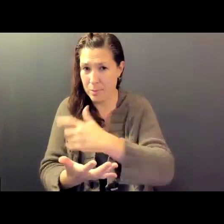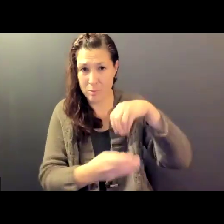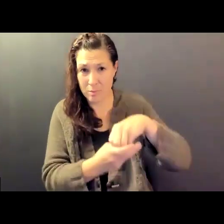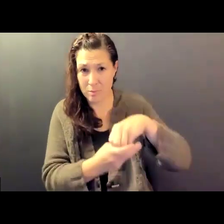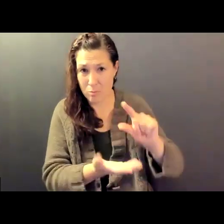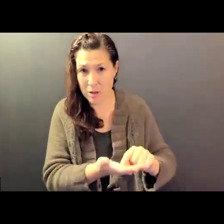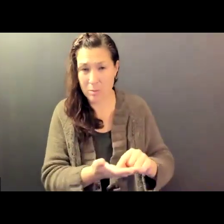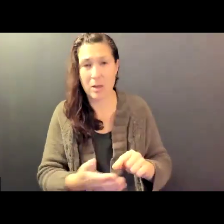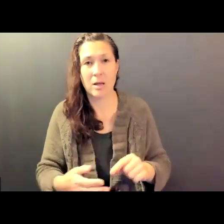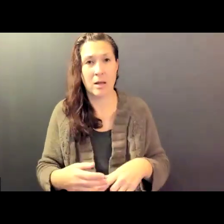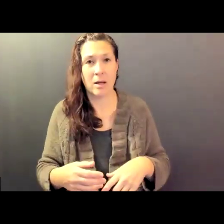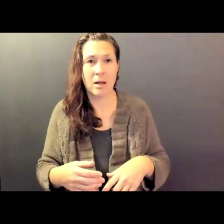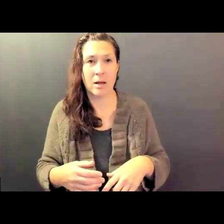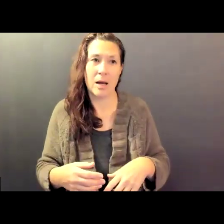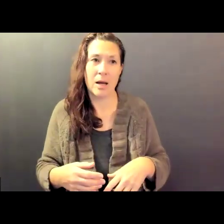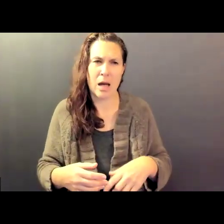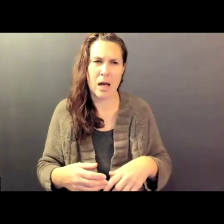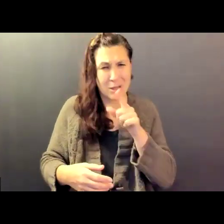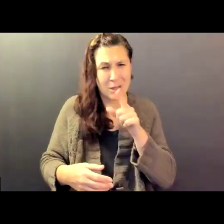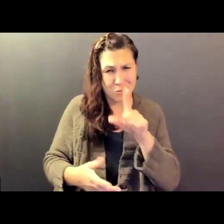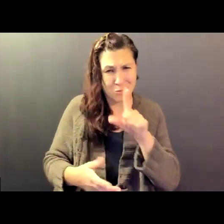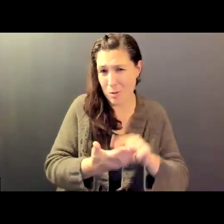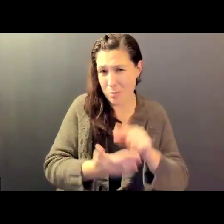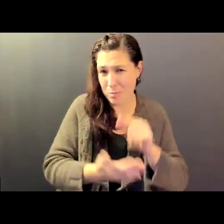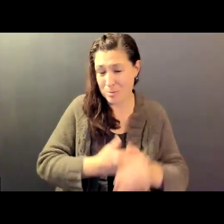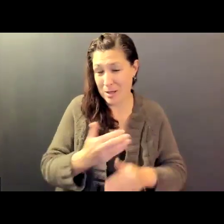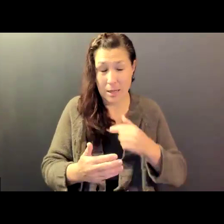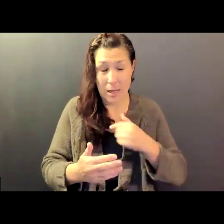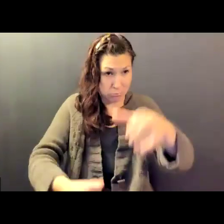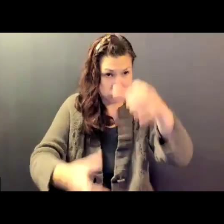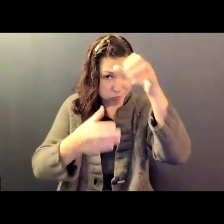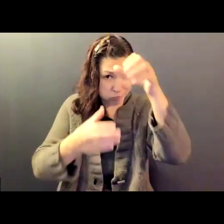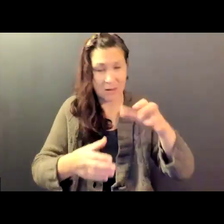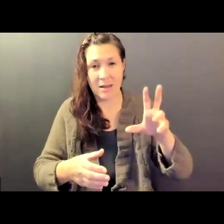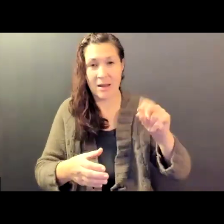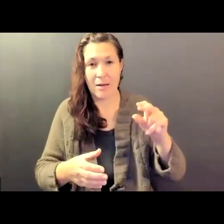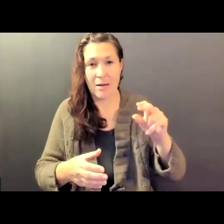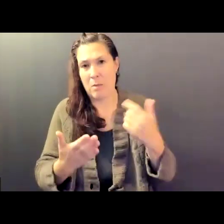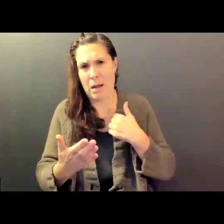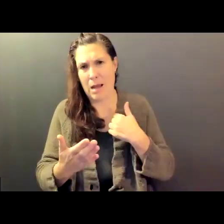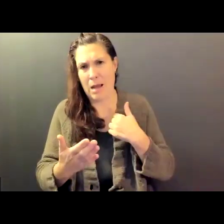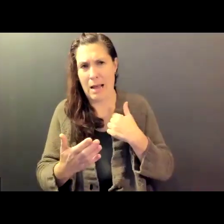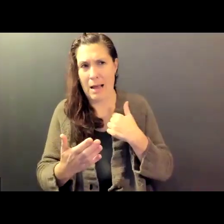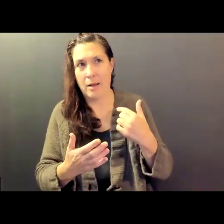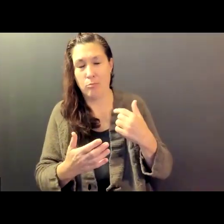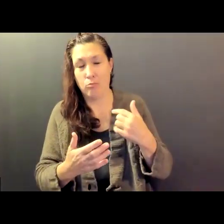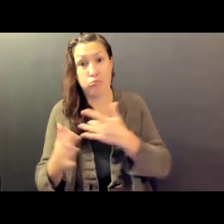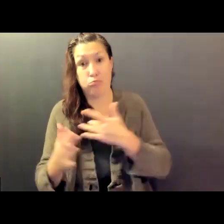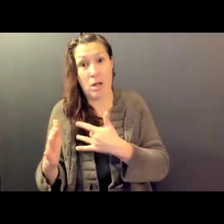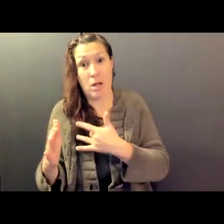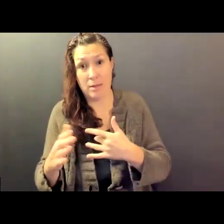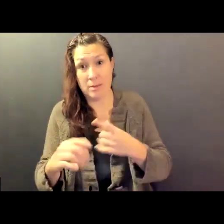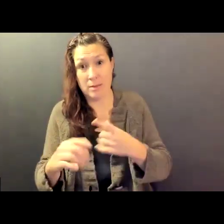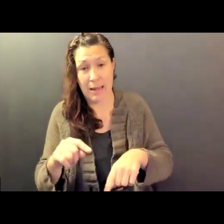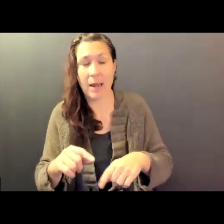that publishing process works. It's not my area of expertise, but I'm hopeful that in that sort of 3-week period in between when we're